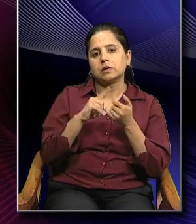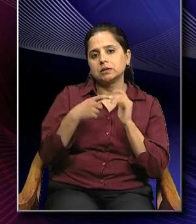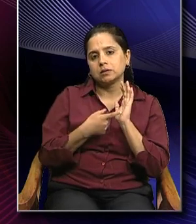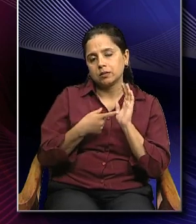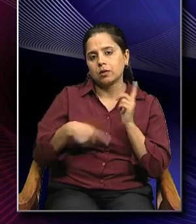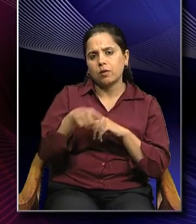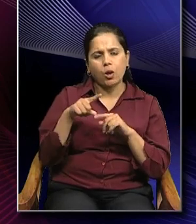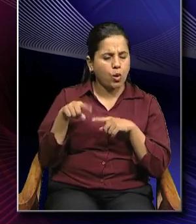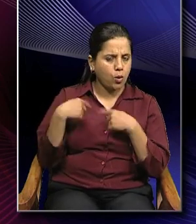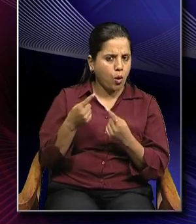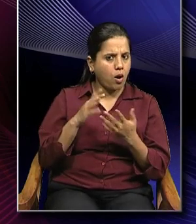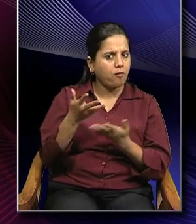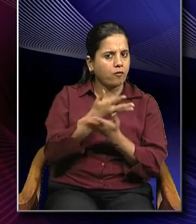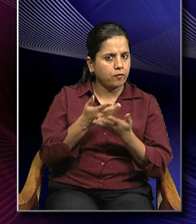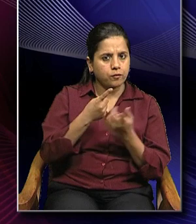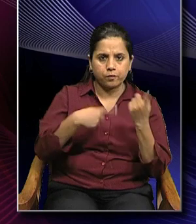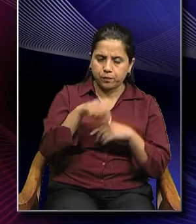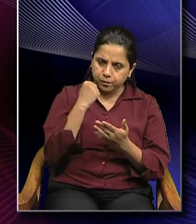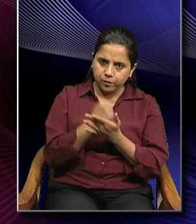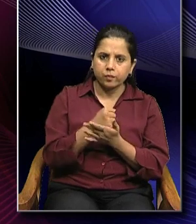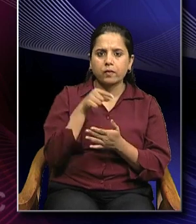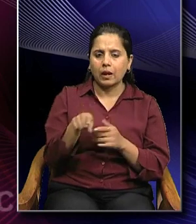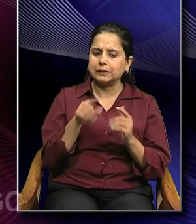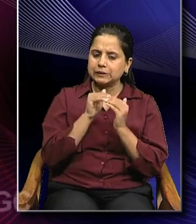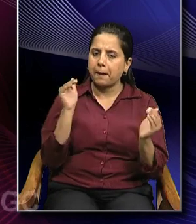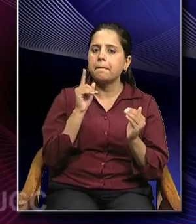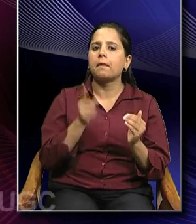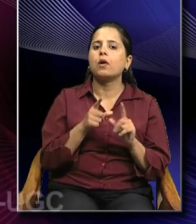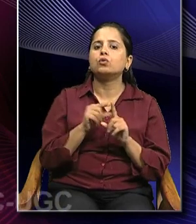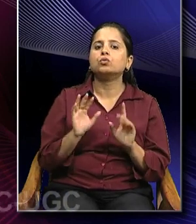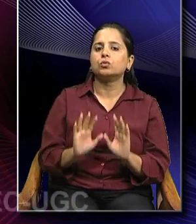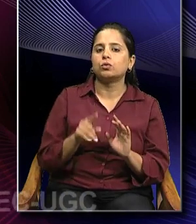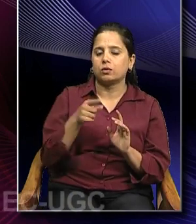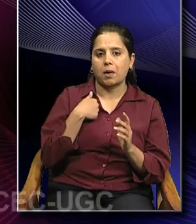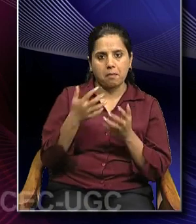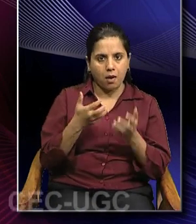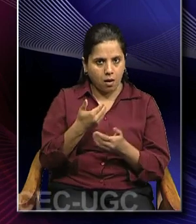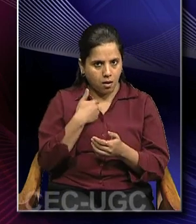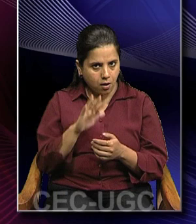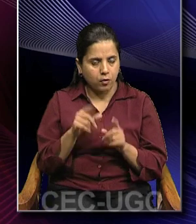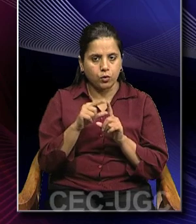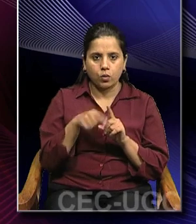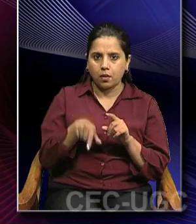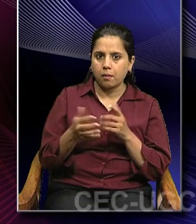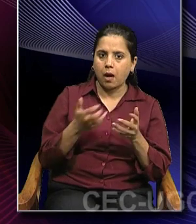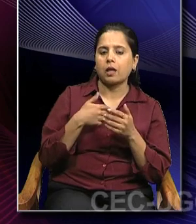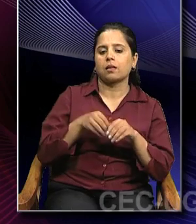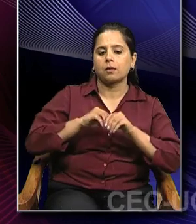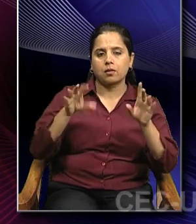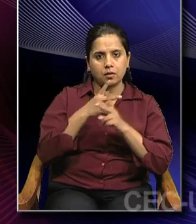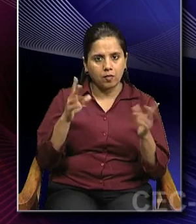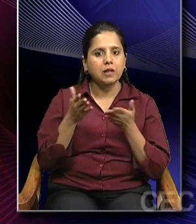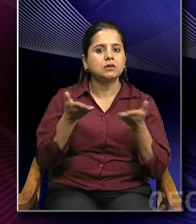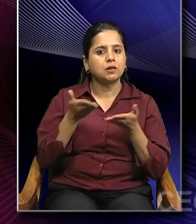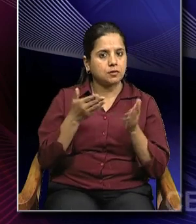discussing for very long, that we all should be on the same page. I am a marketer, I am doing the marketing of my products and